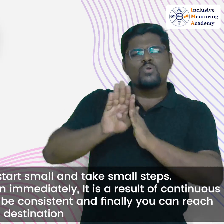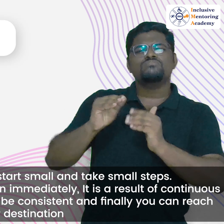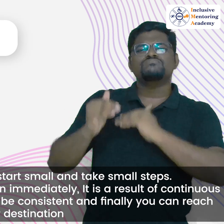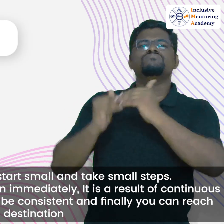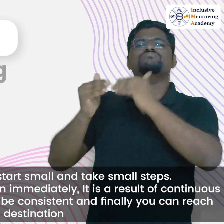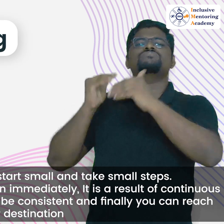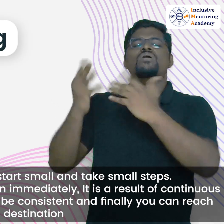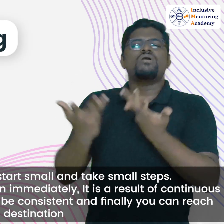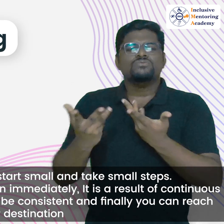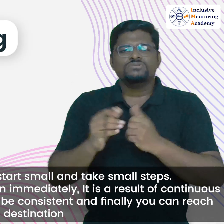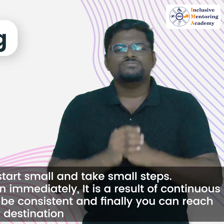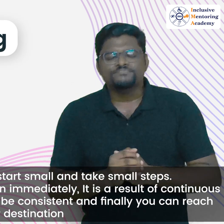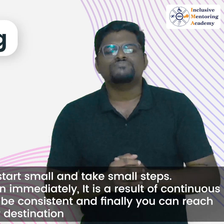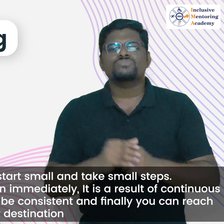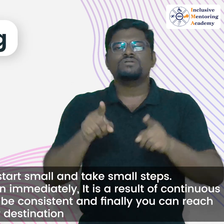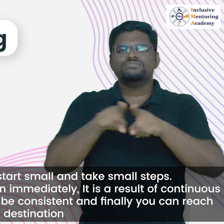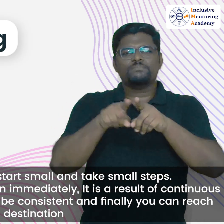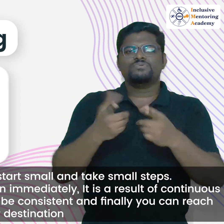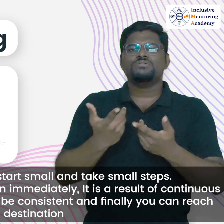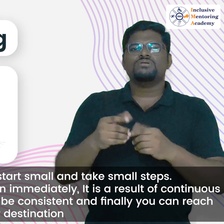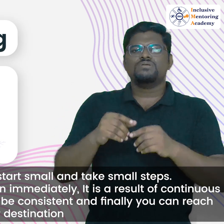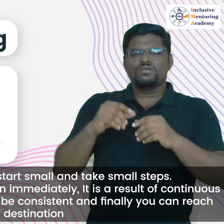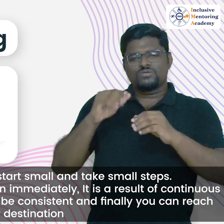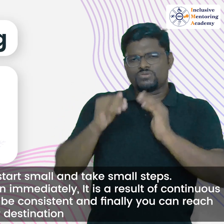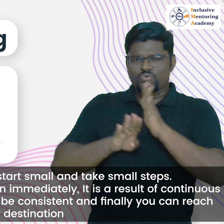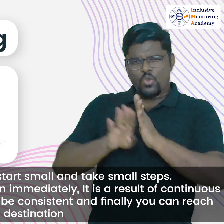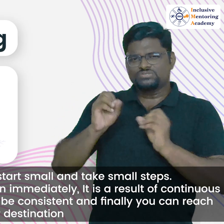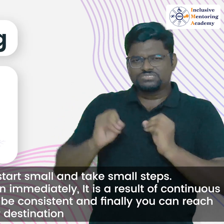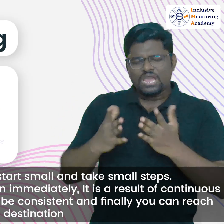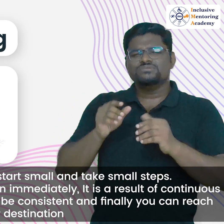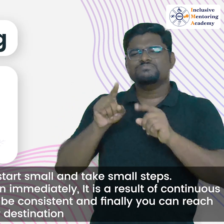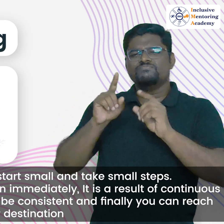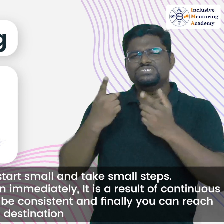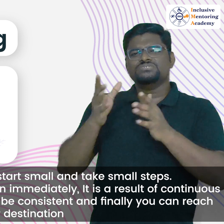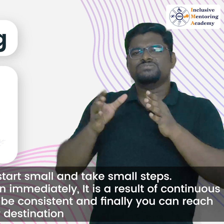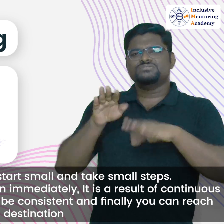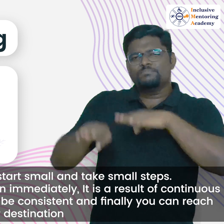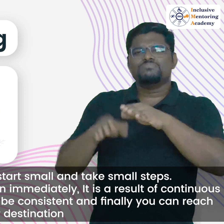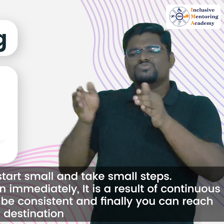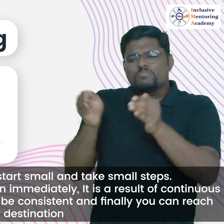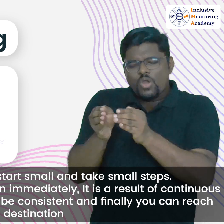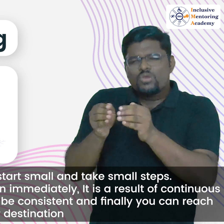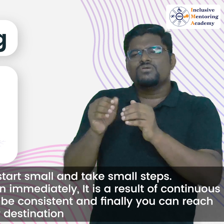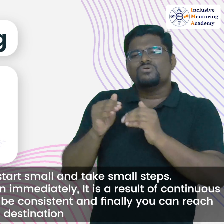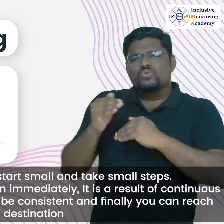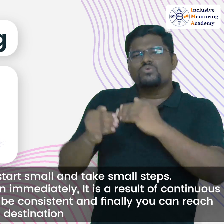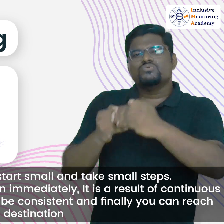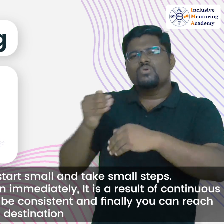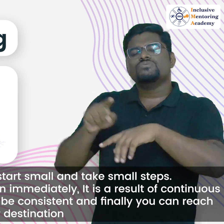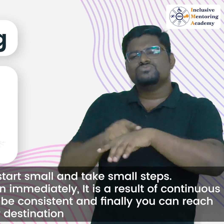Number 3. Keep growing. Always start small and take small steps. You cannot reach your